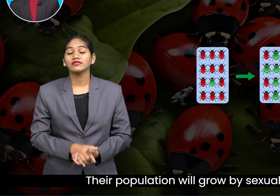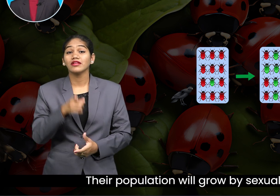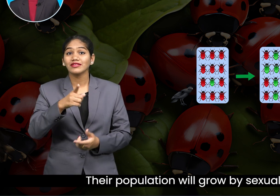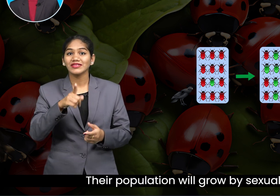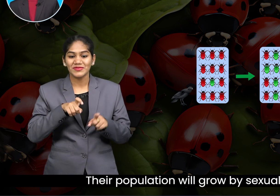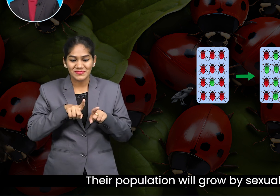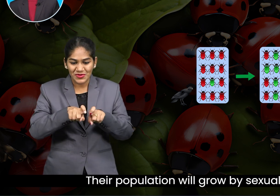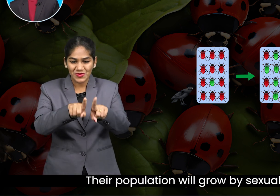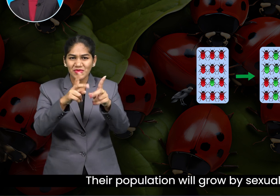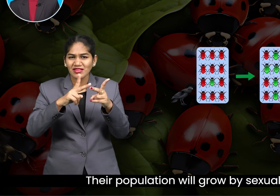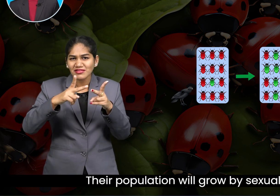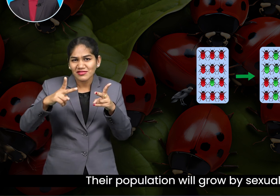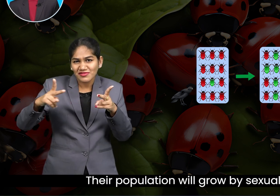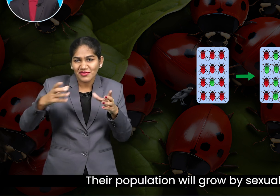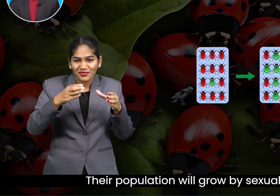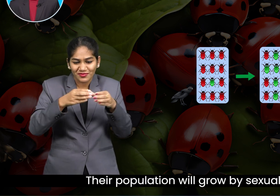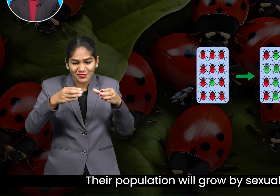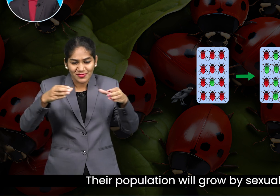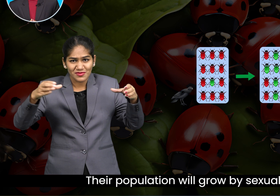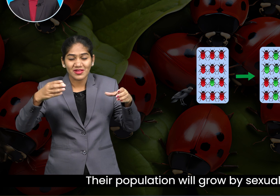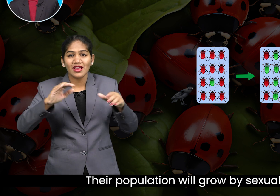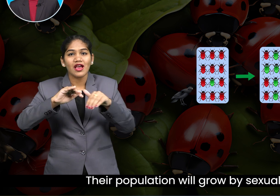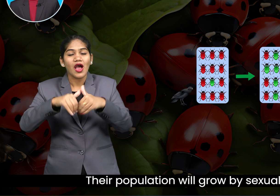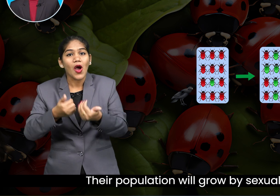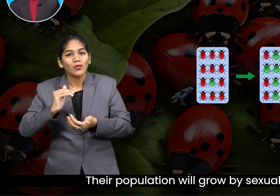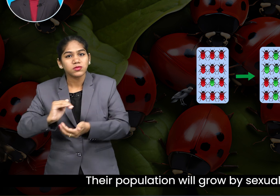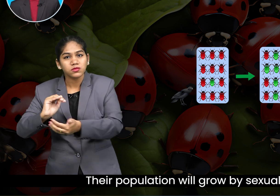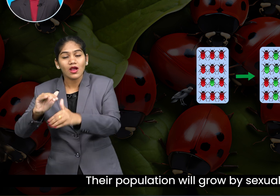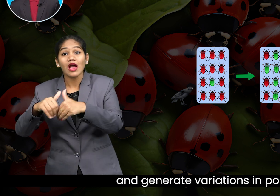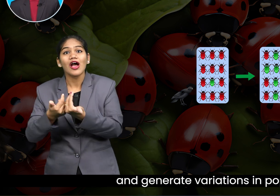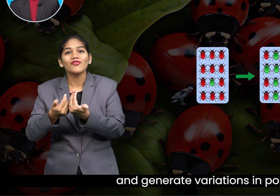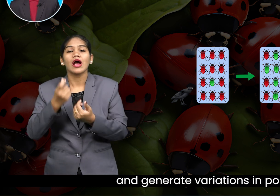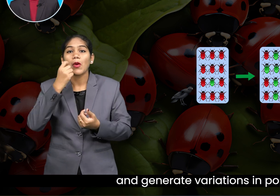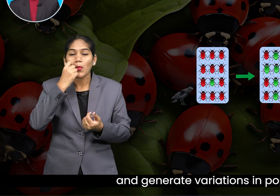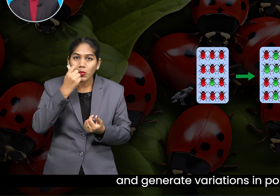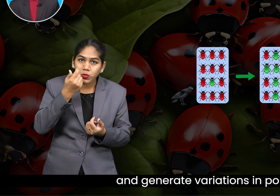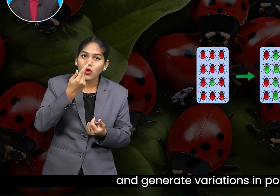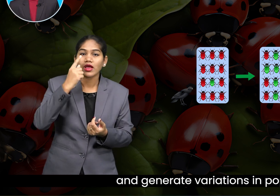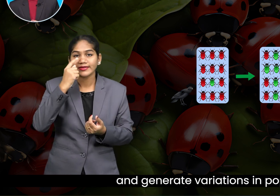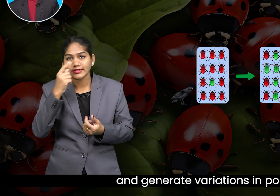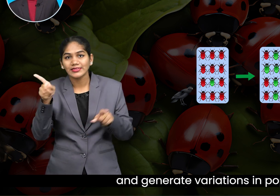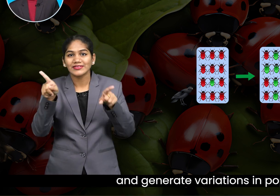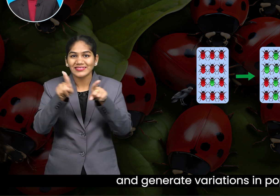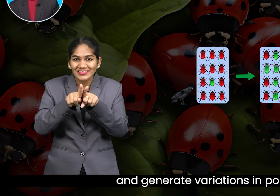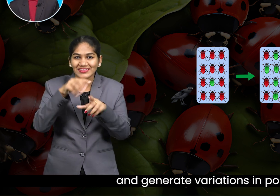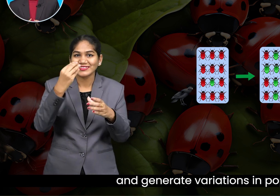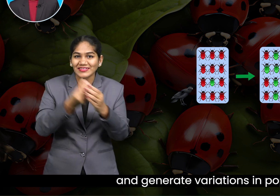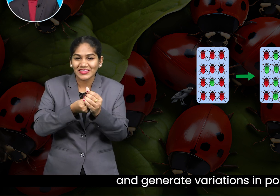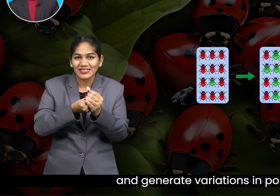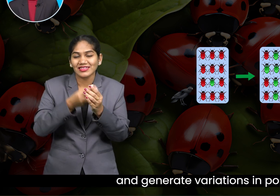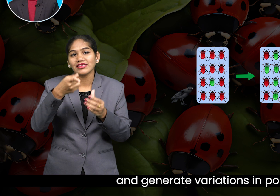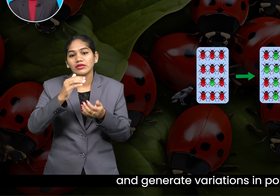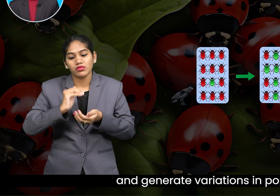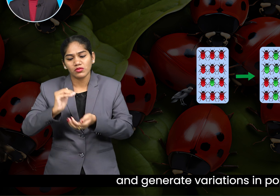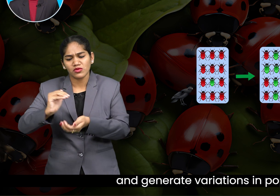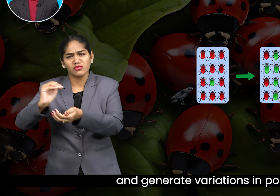Their population will grow by sexual reproduction and generate variations in